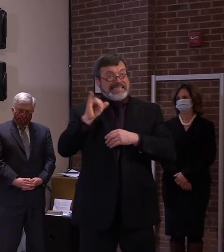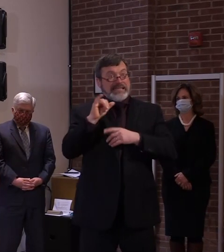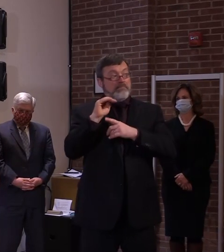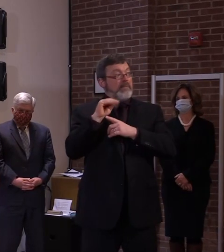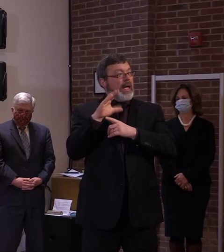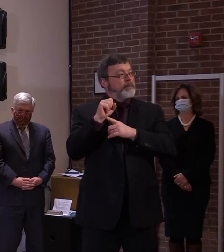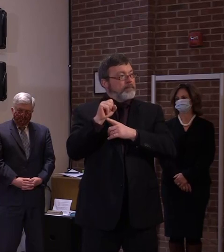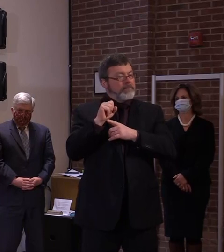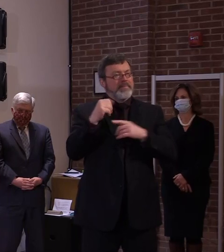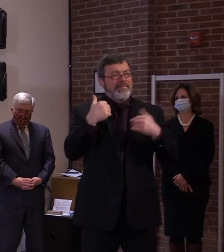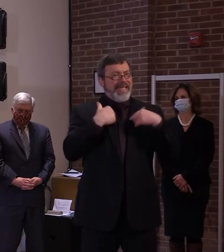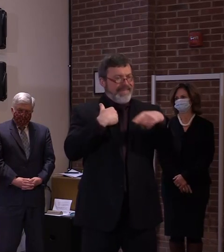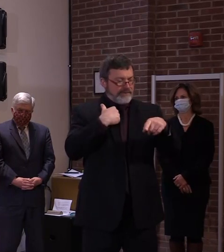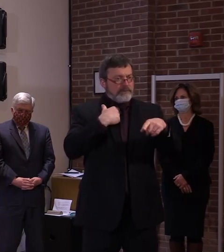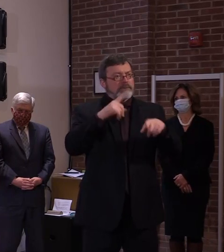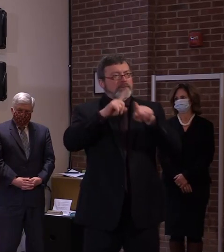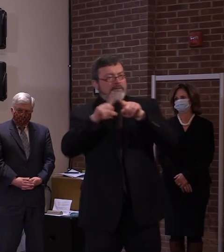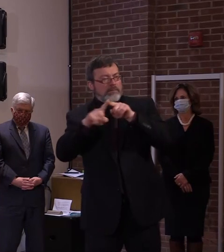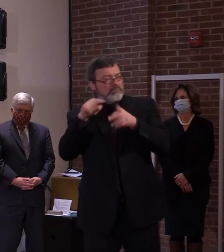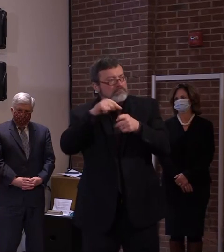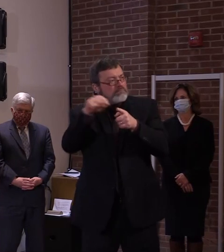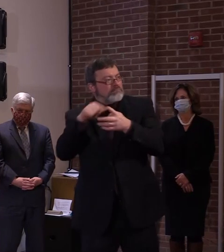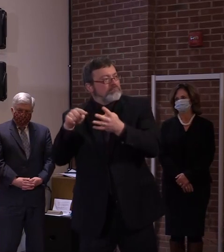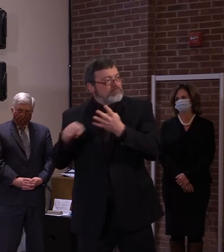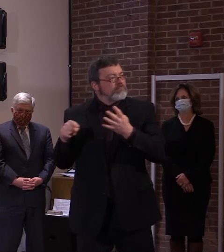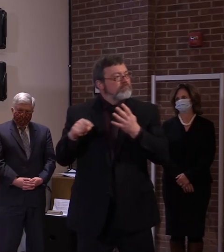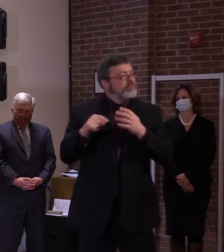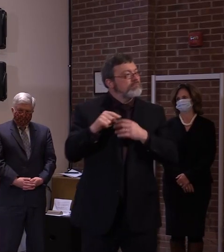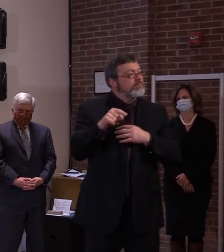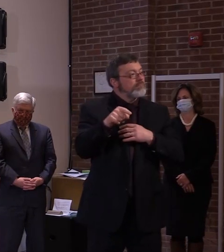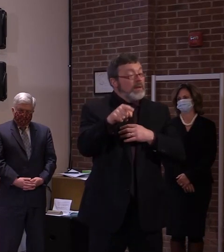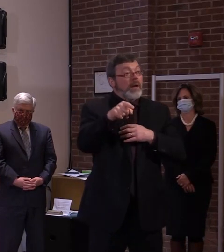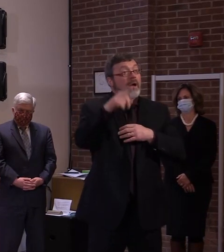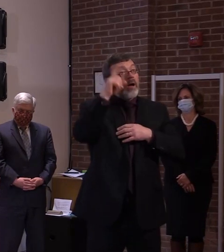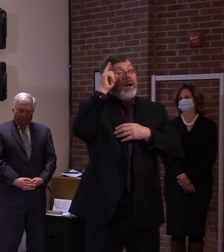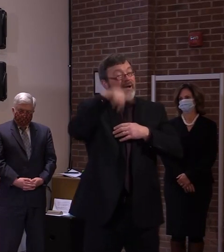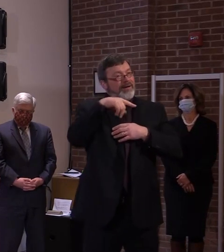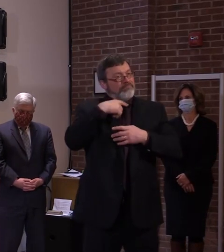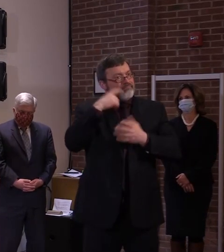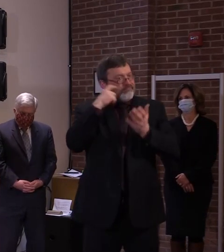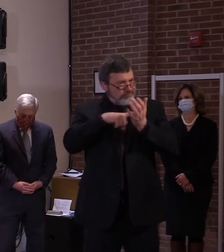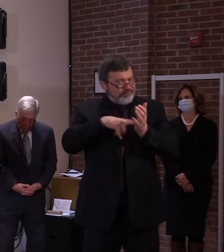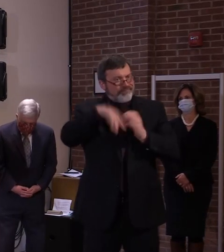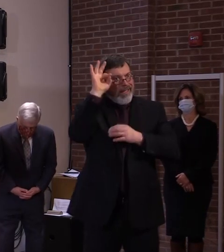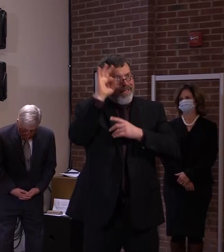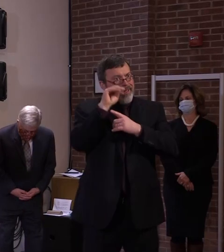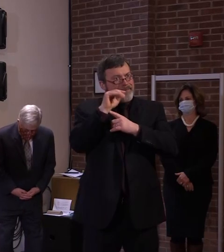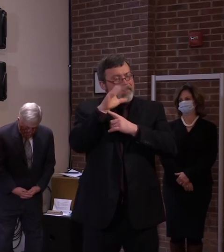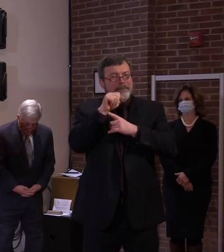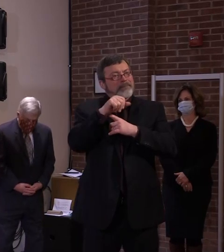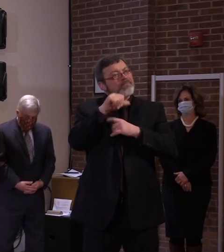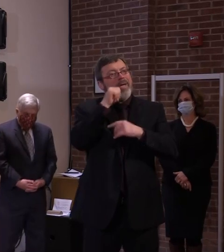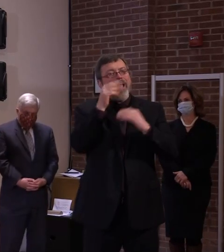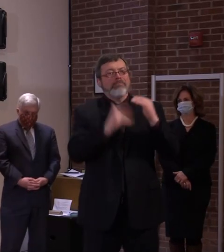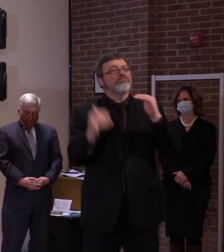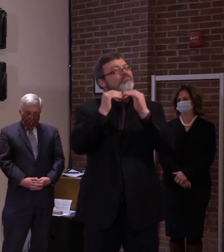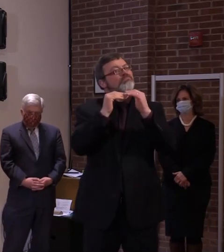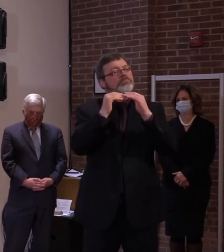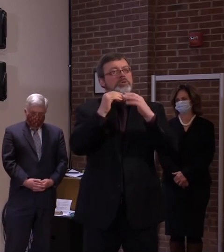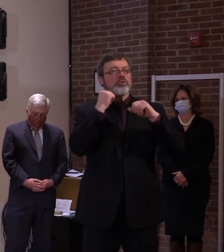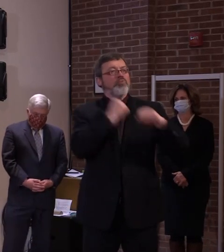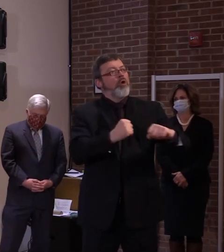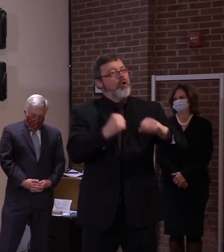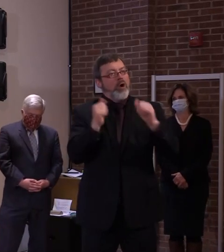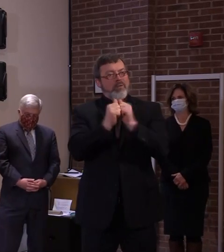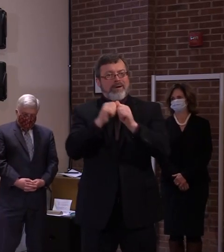not work as effectively for Omicron. Now, the federal government is releasing very gradually a